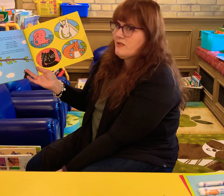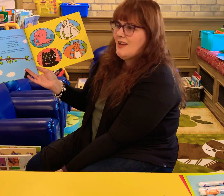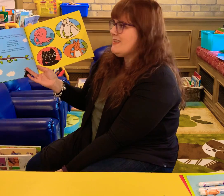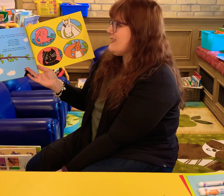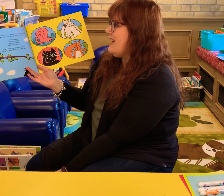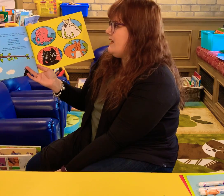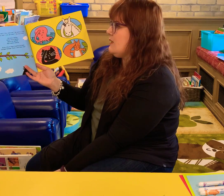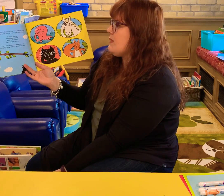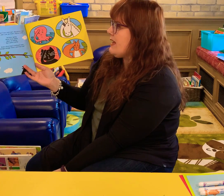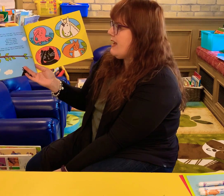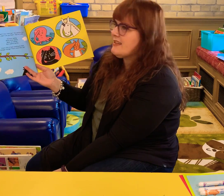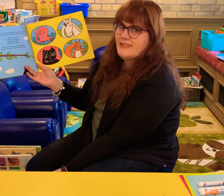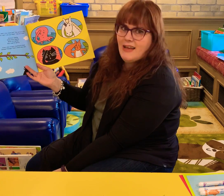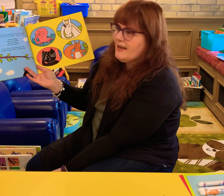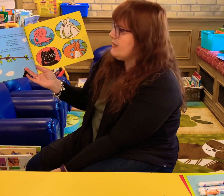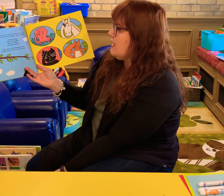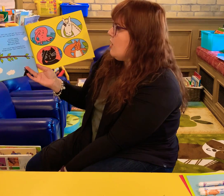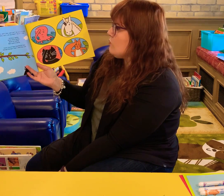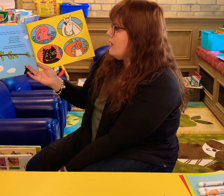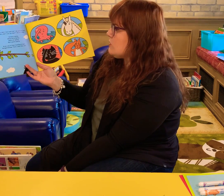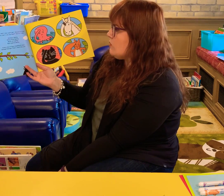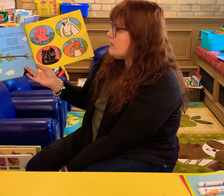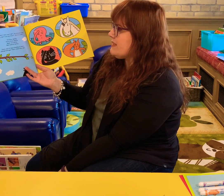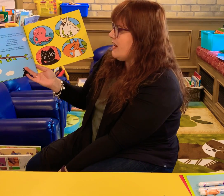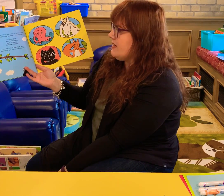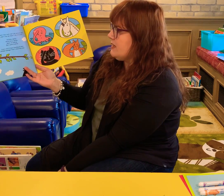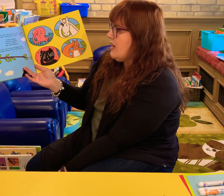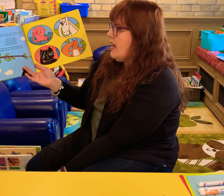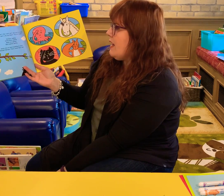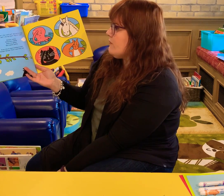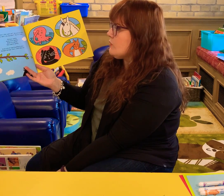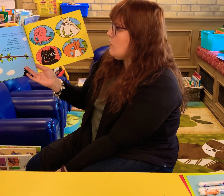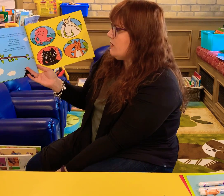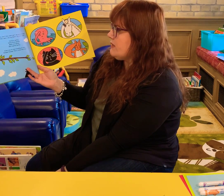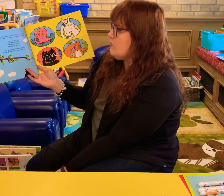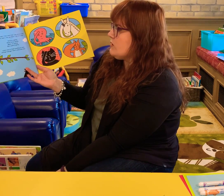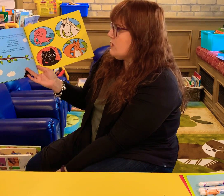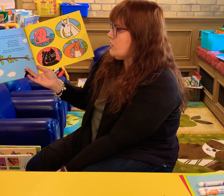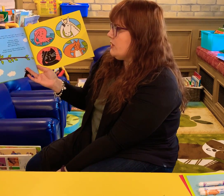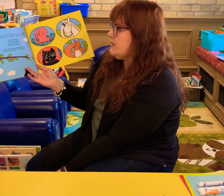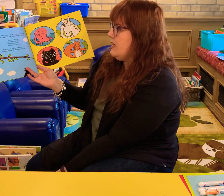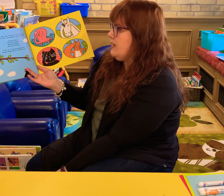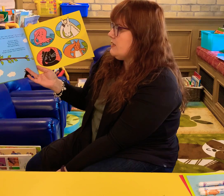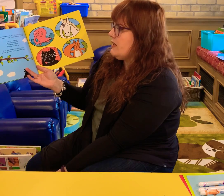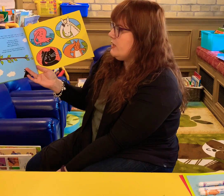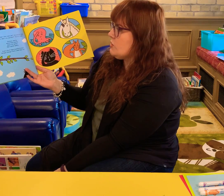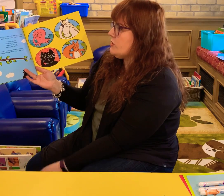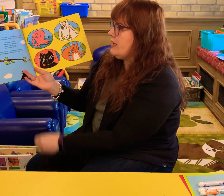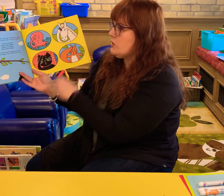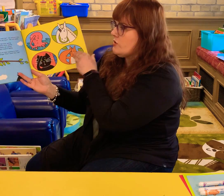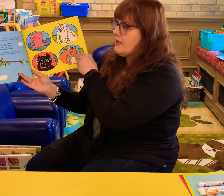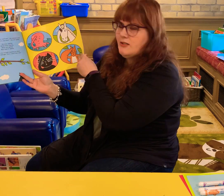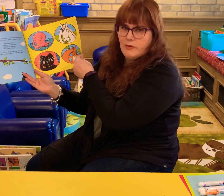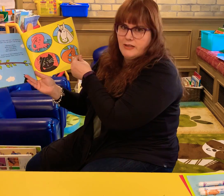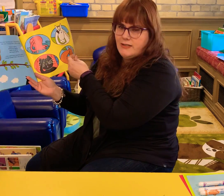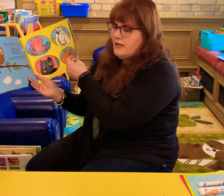signing, black cat signing, red squirrel signing. Every one of them was touching its head. Danger, danger, that's what they said.